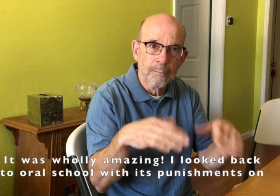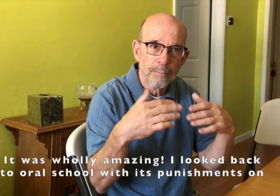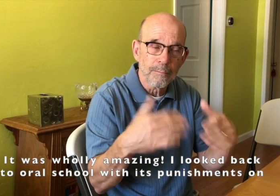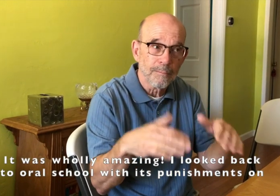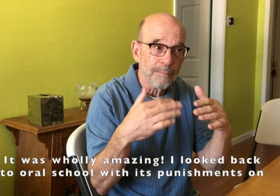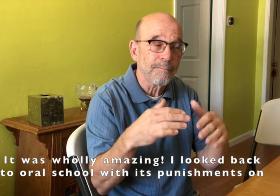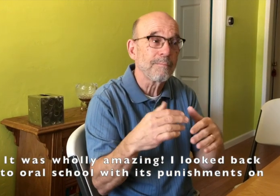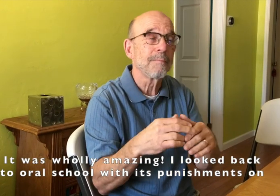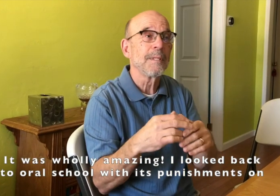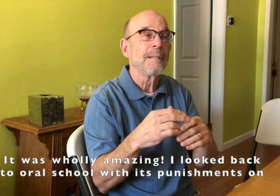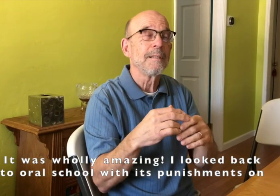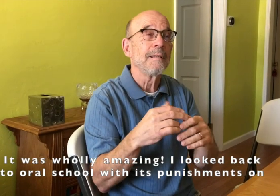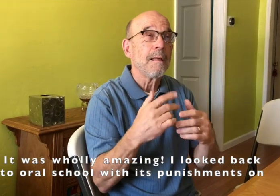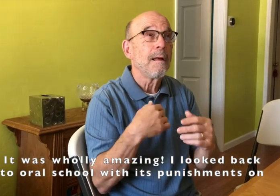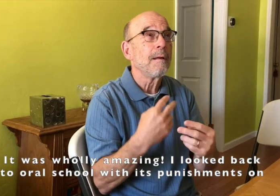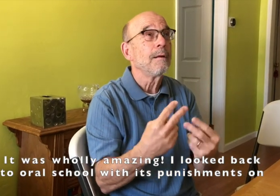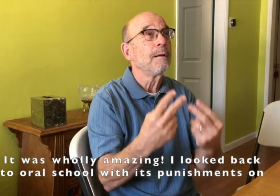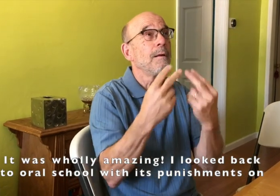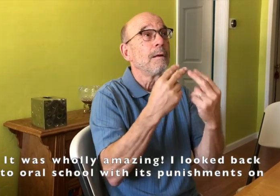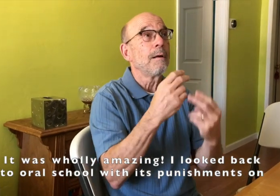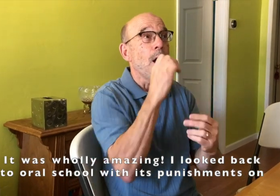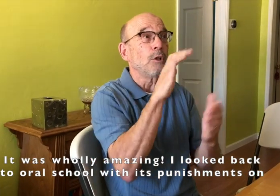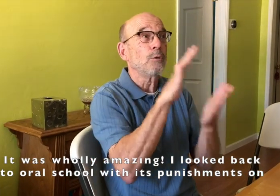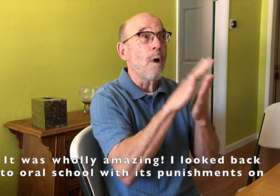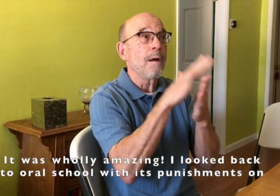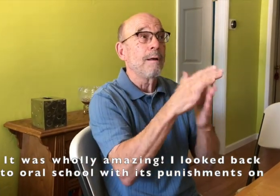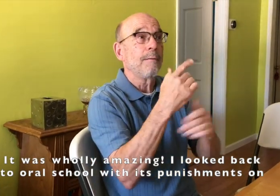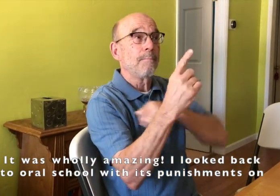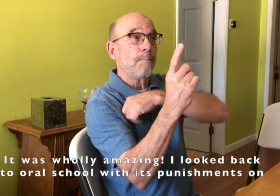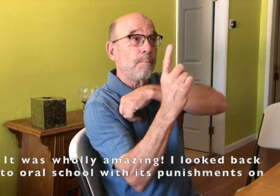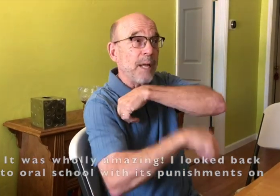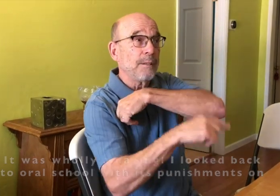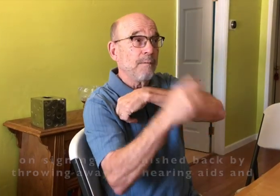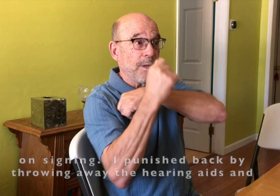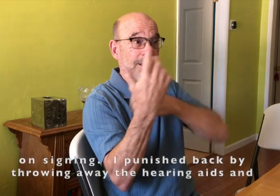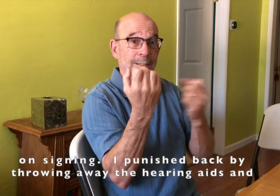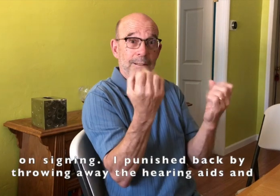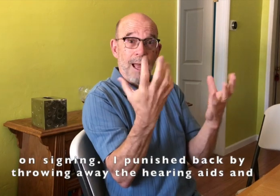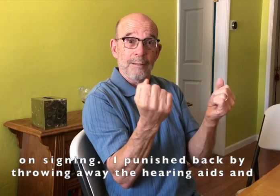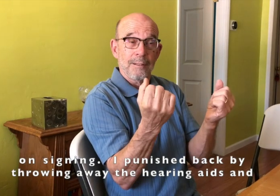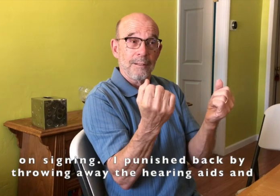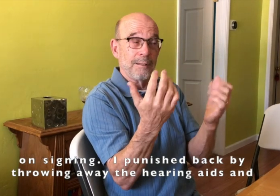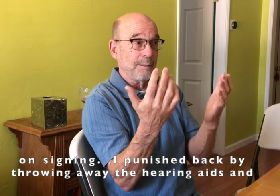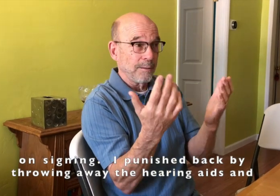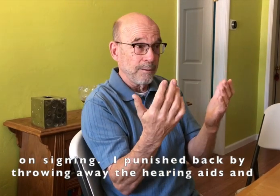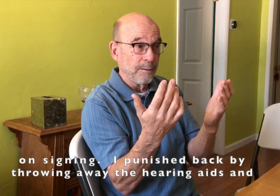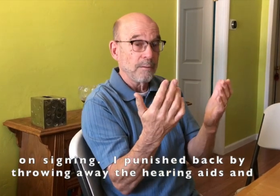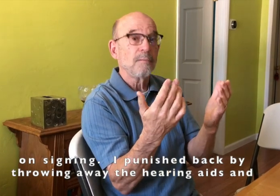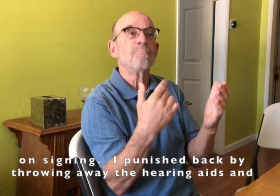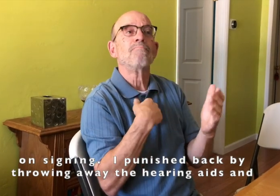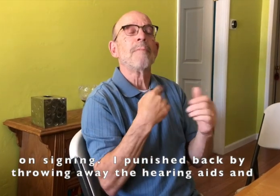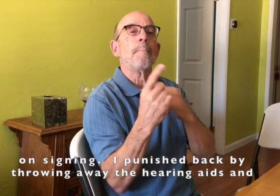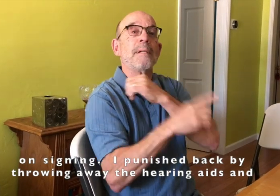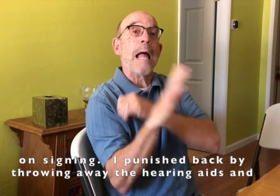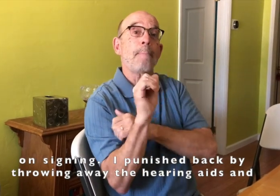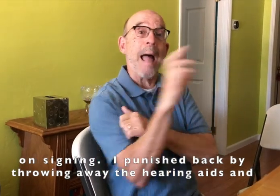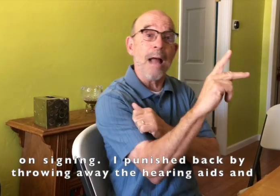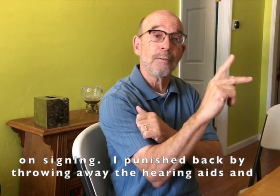and I was like, whoa, amazing. I look back at the oral school with the punishments with the signing, and I